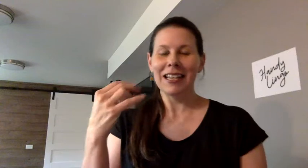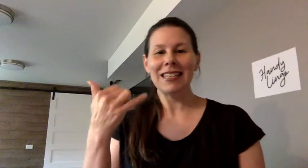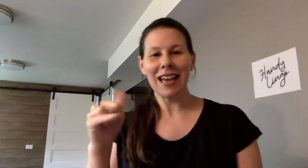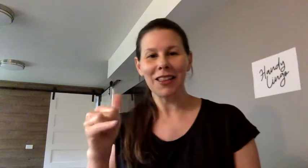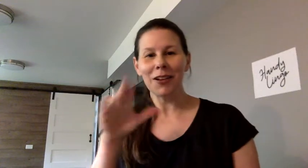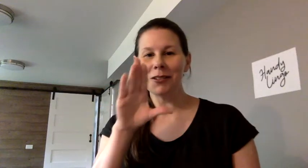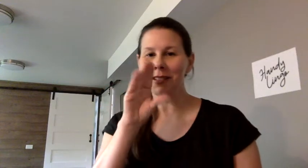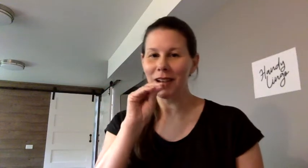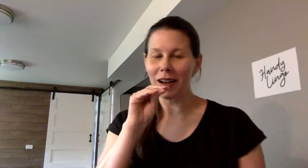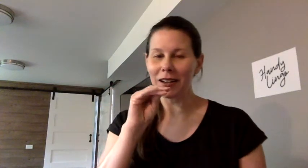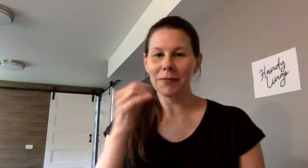Yellow duck,